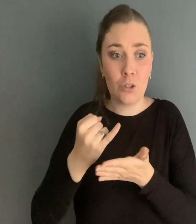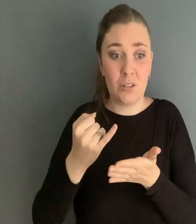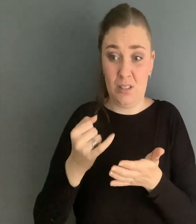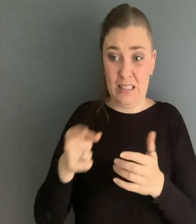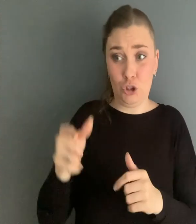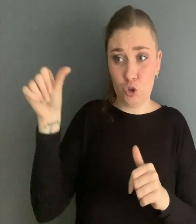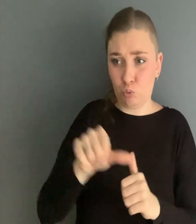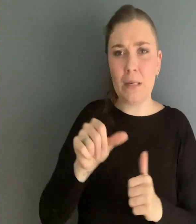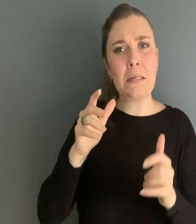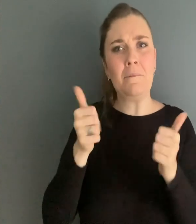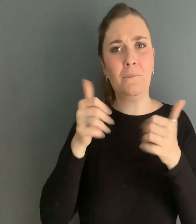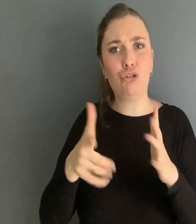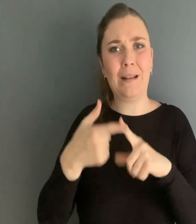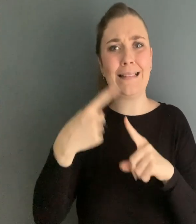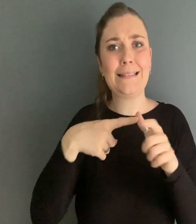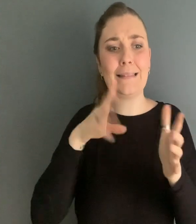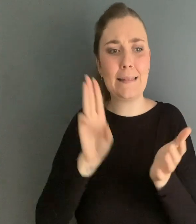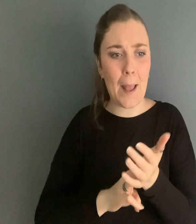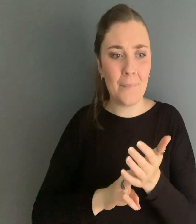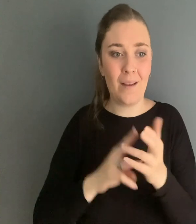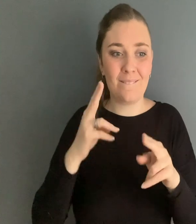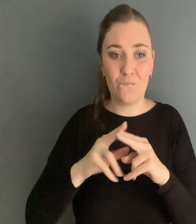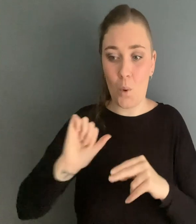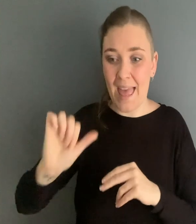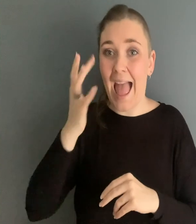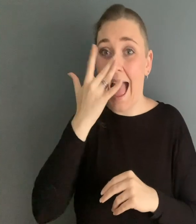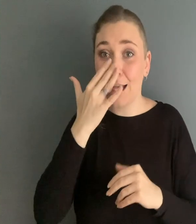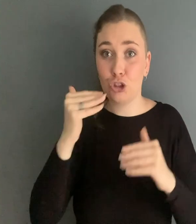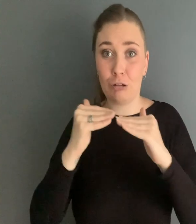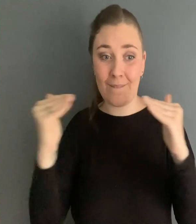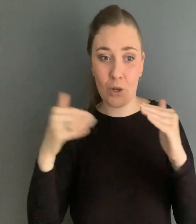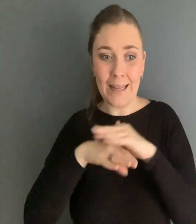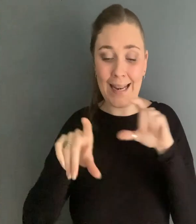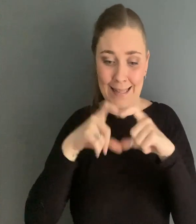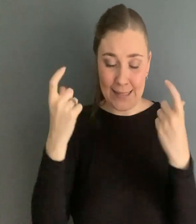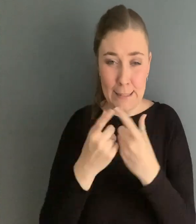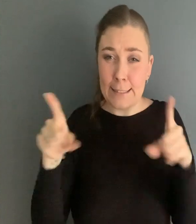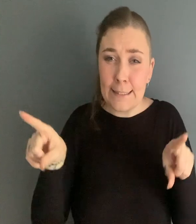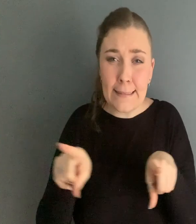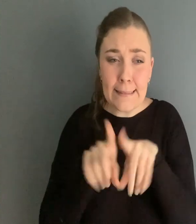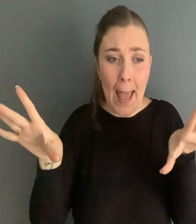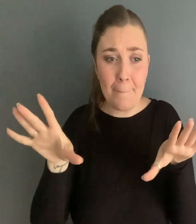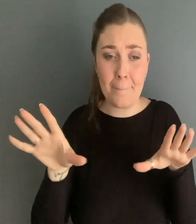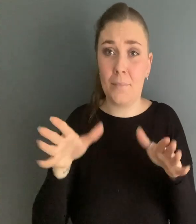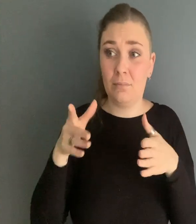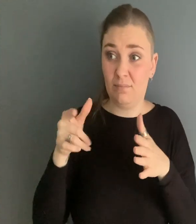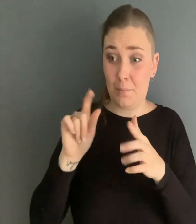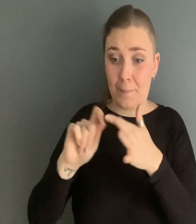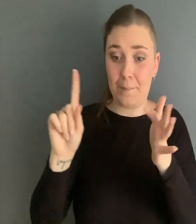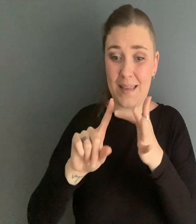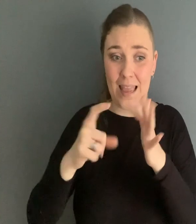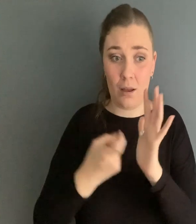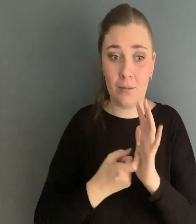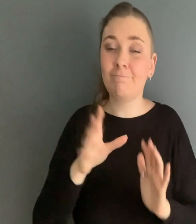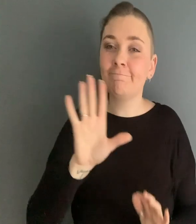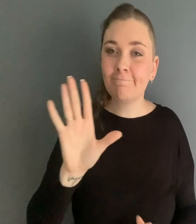expected to complete exams for his age level in a classroom exactly the same way as his peers?